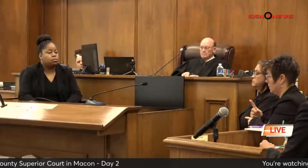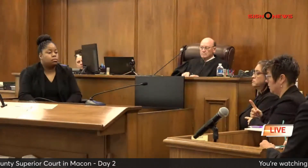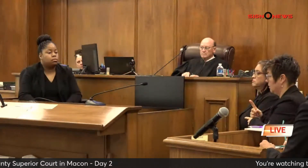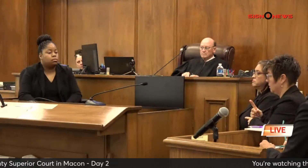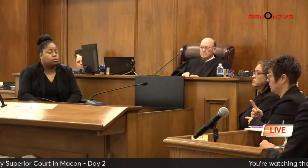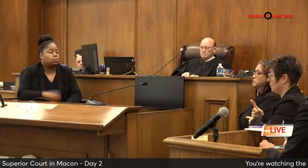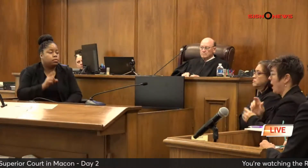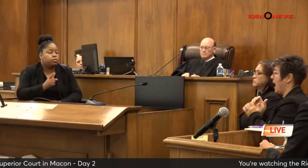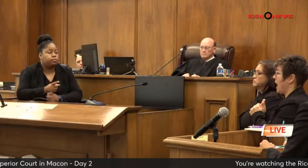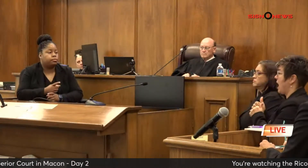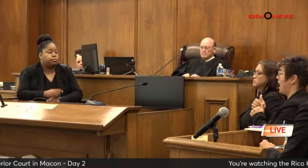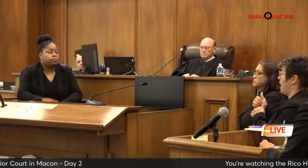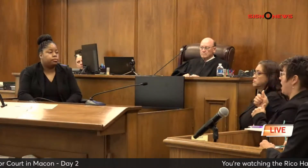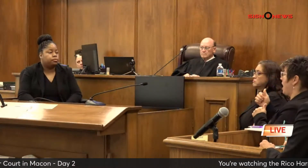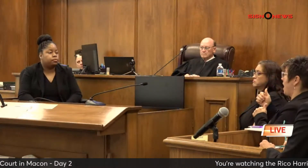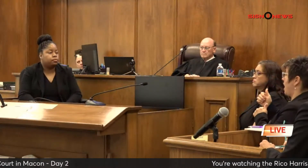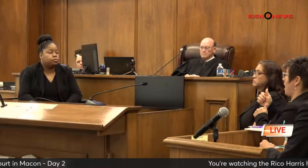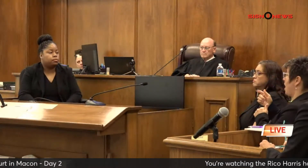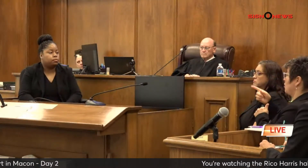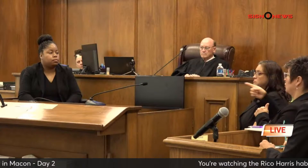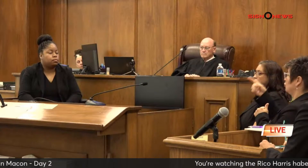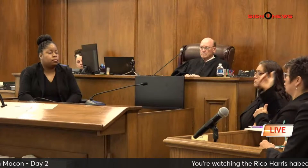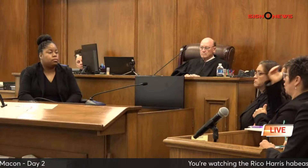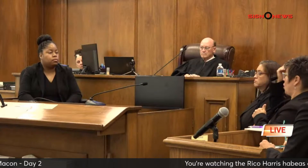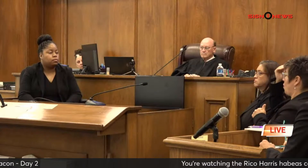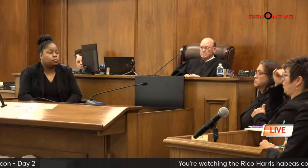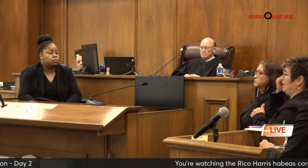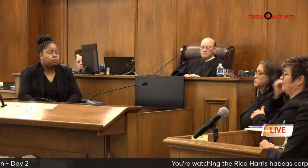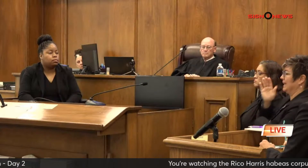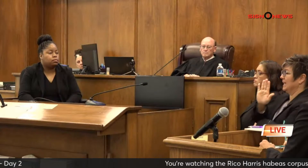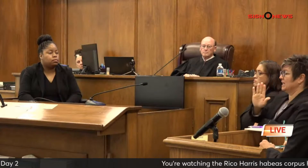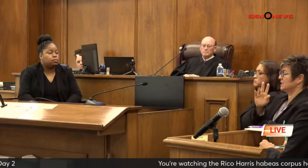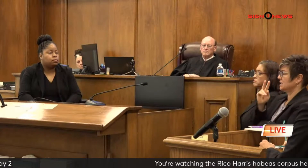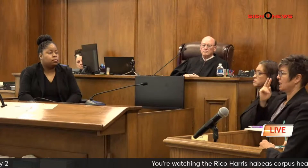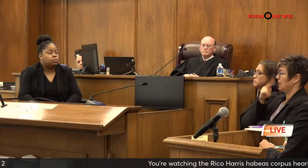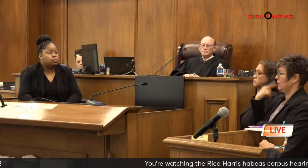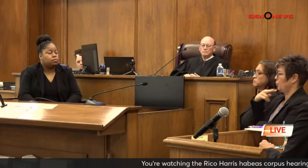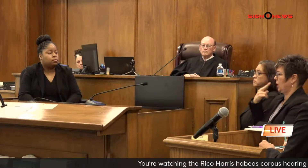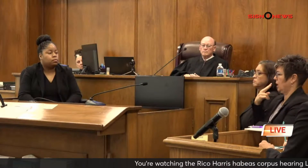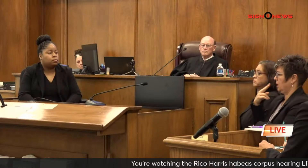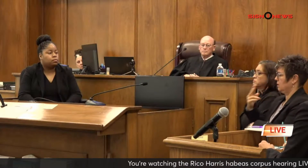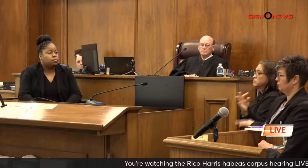how would she know whether his lip reading is correct?